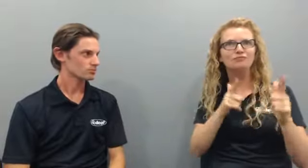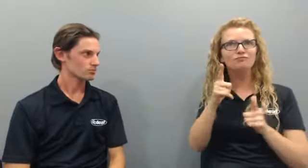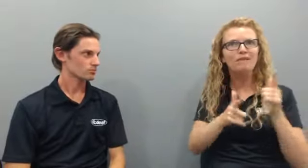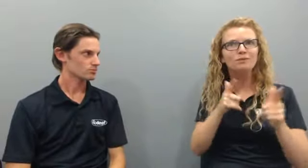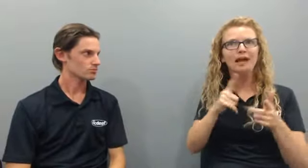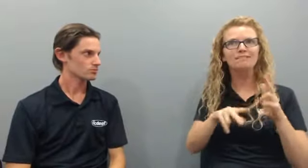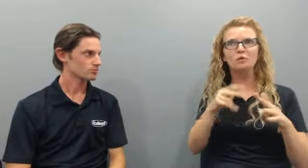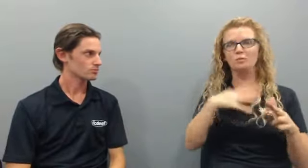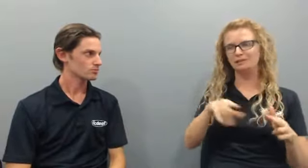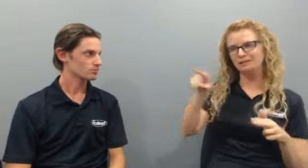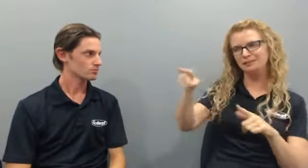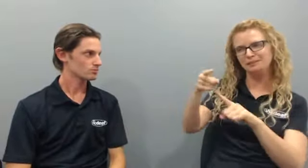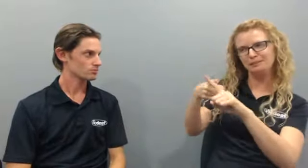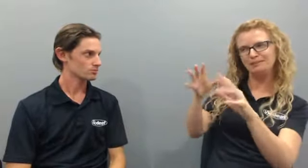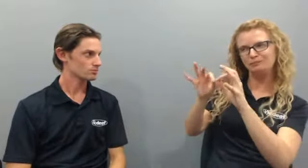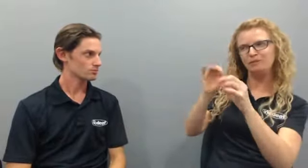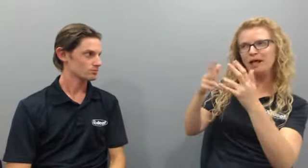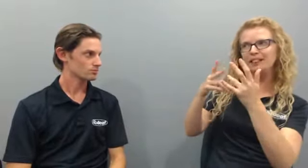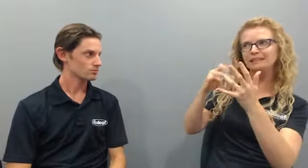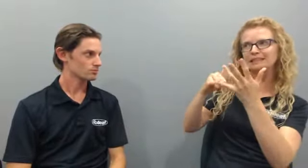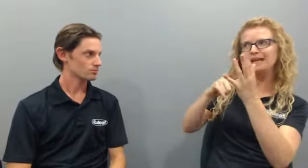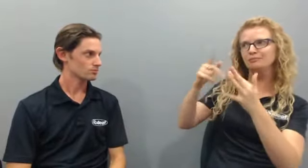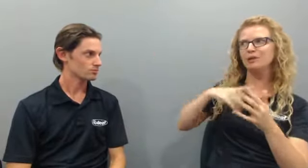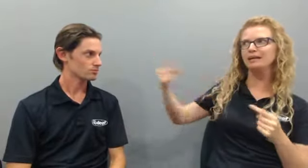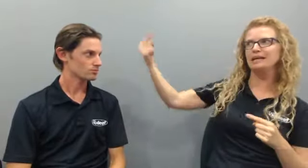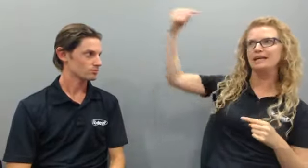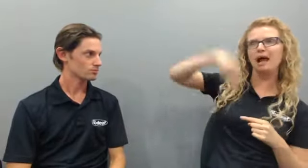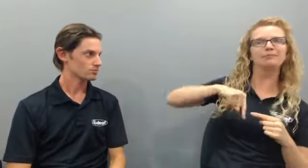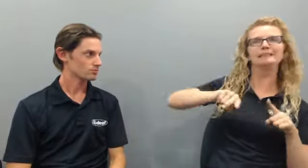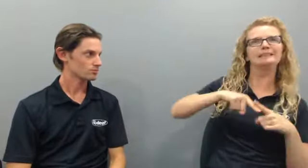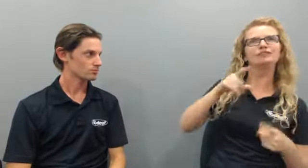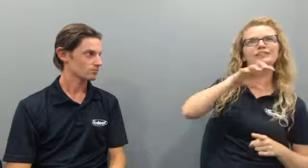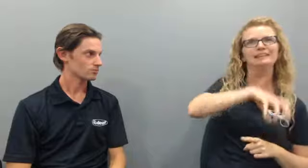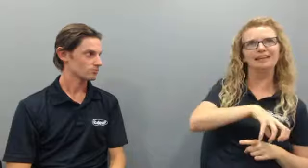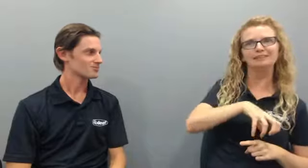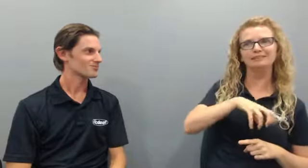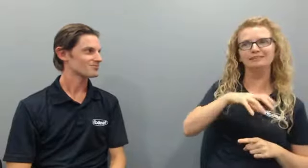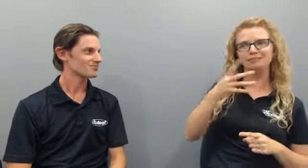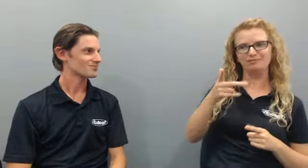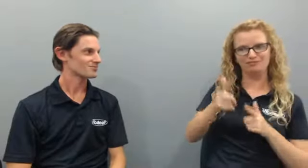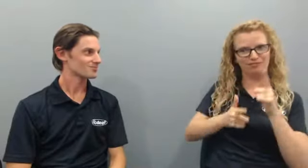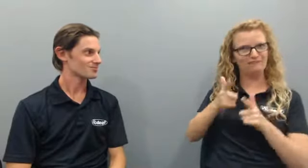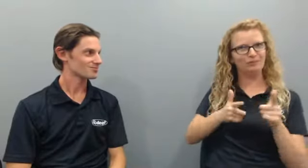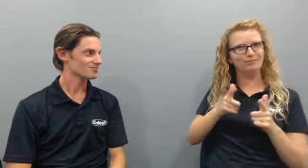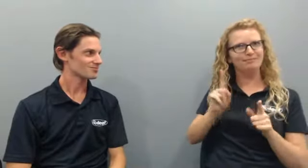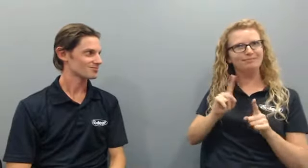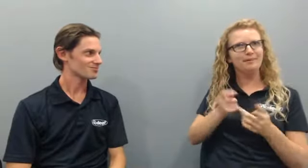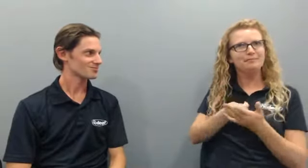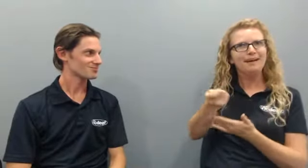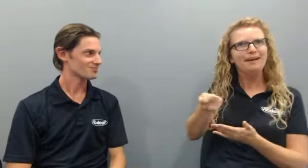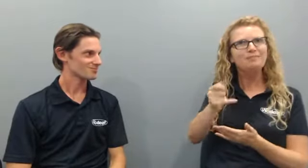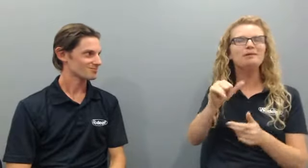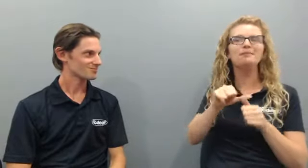You do need to consider transport as well. If you want a specific interpreter from another state to fly to your state, then you need to take in mind